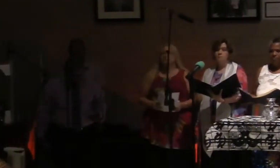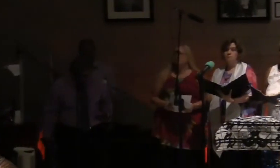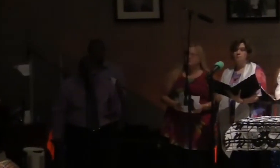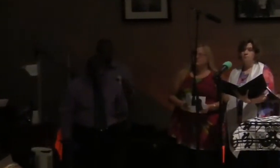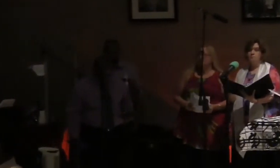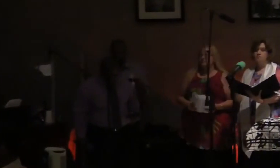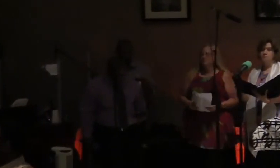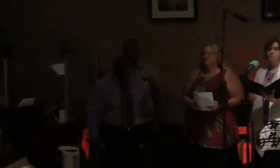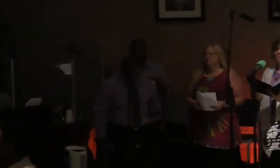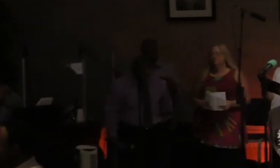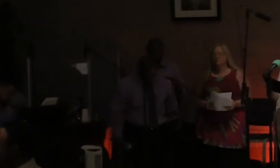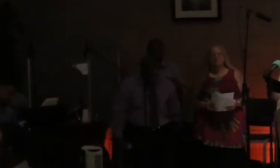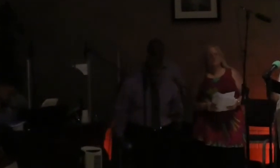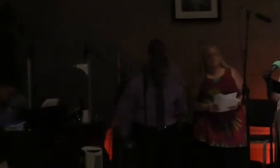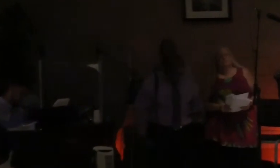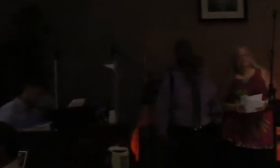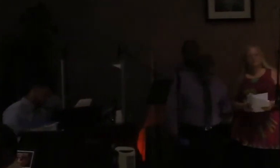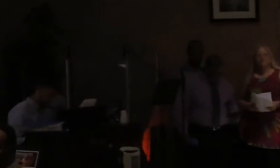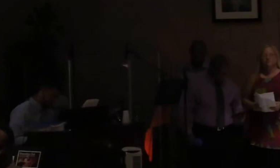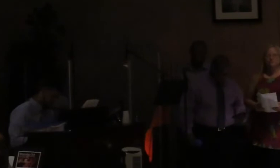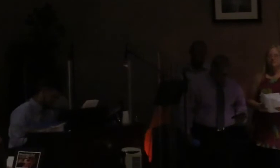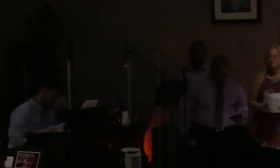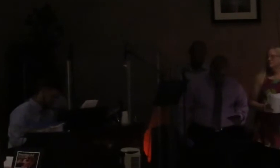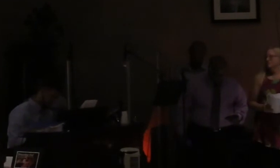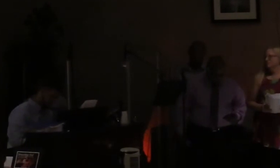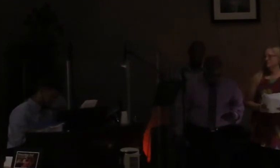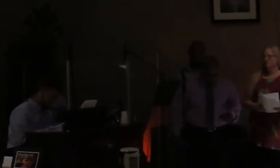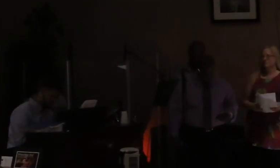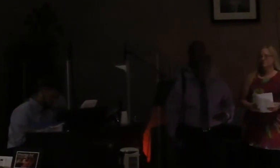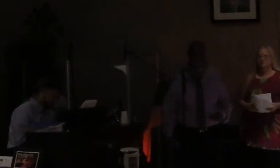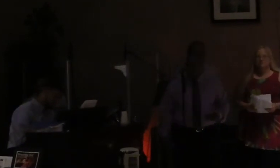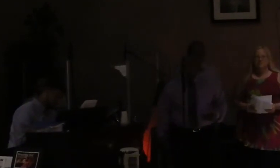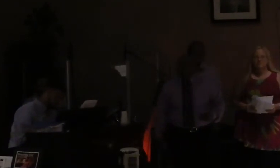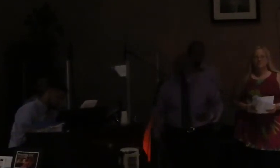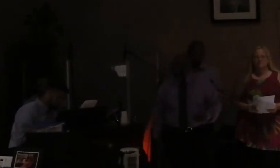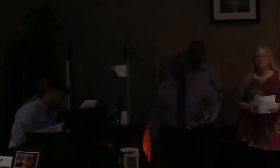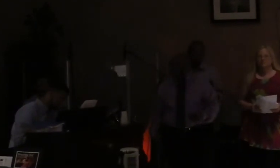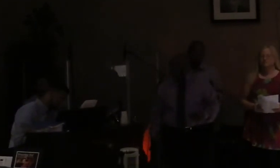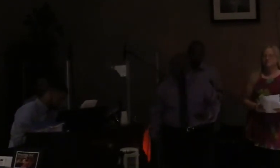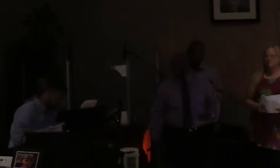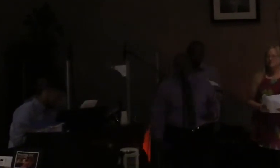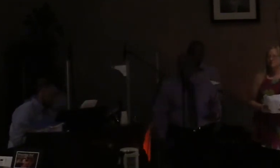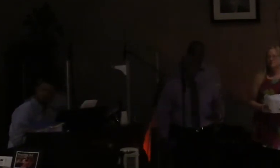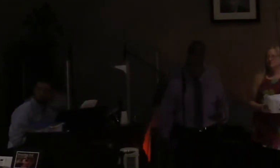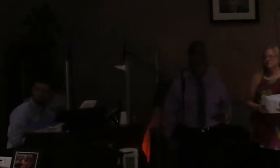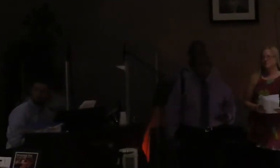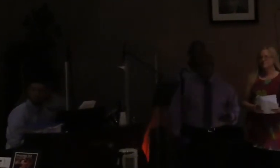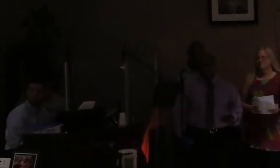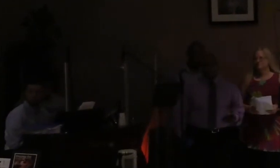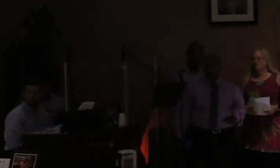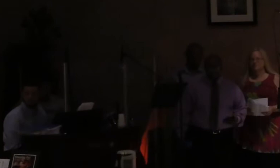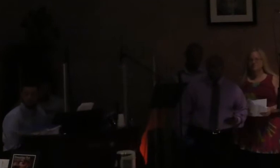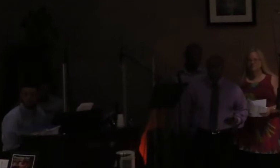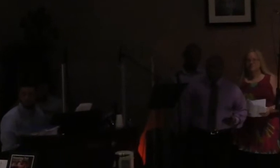hopefully feeling a little better, more inspired, fueled up, and ready for the journey